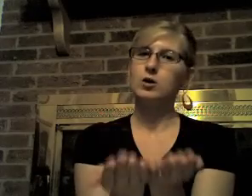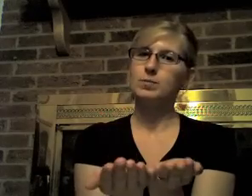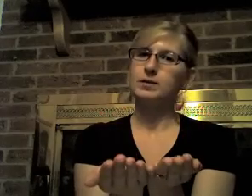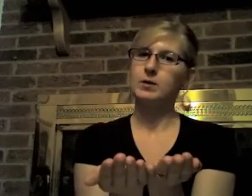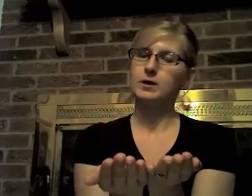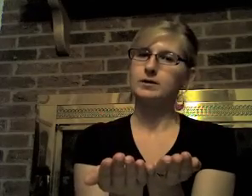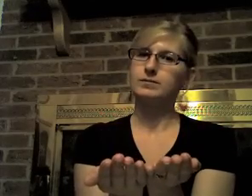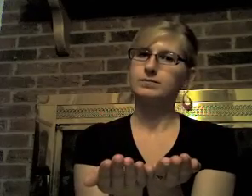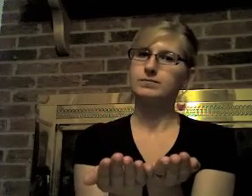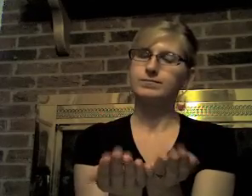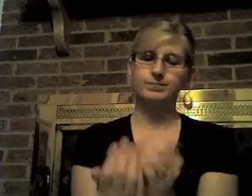open the book.